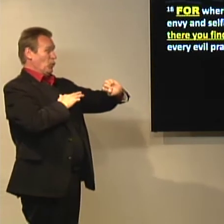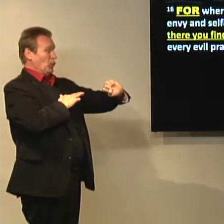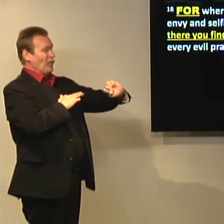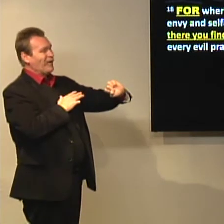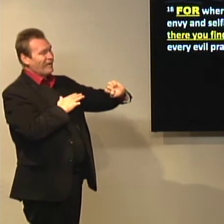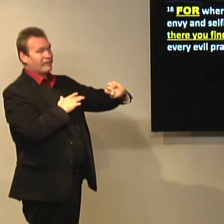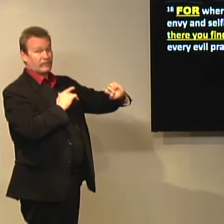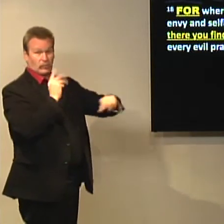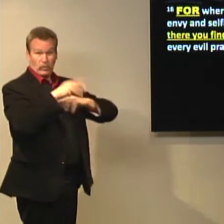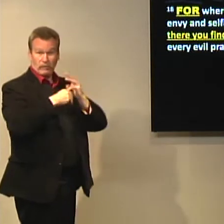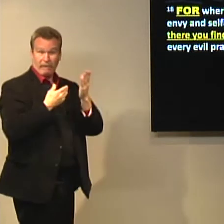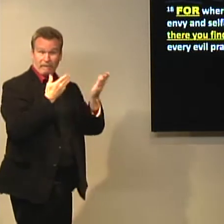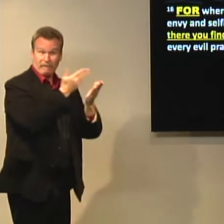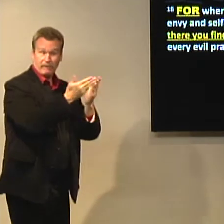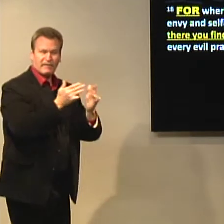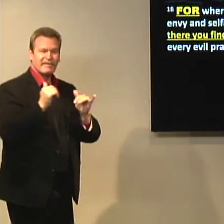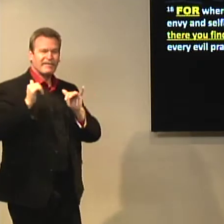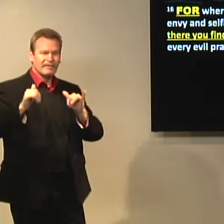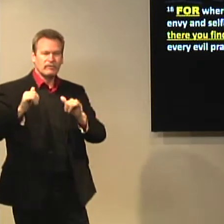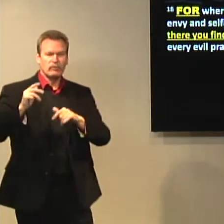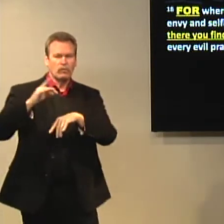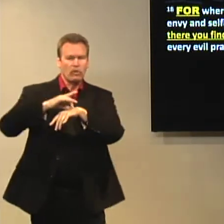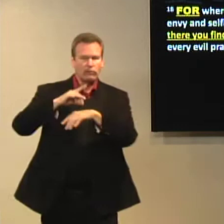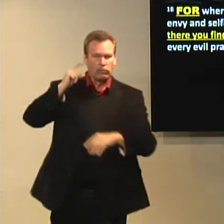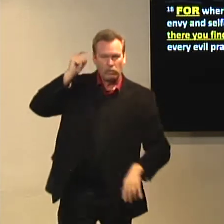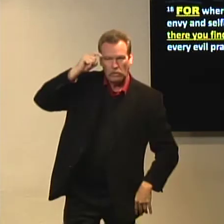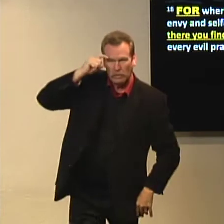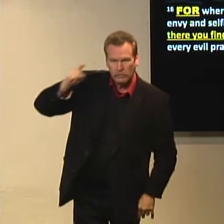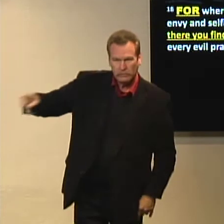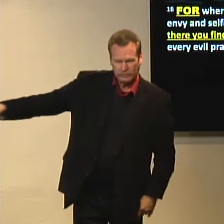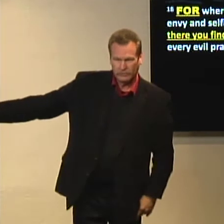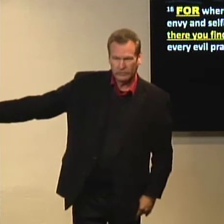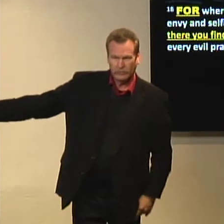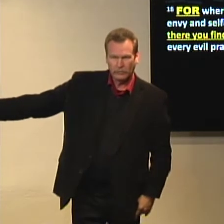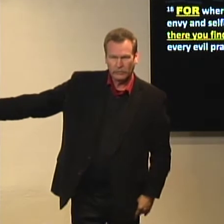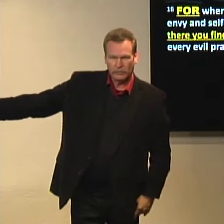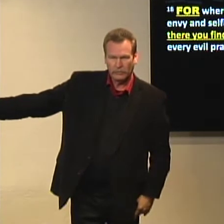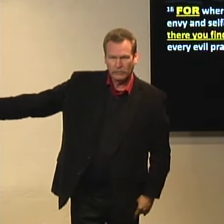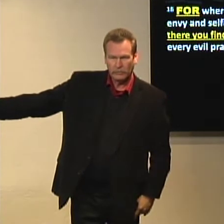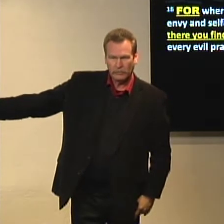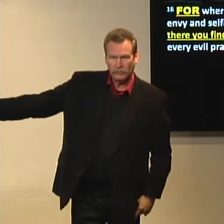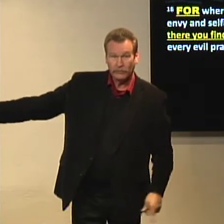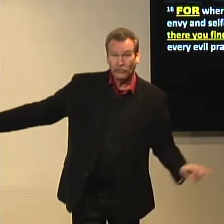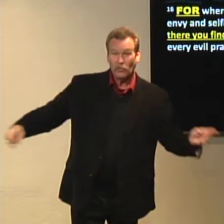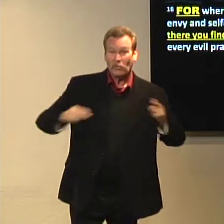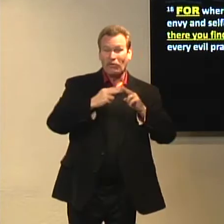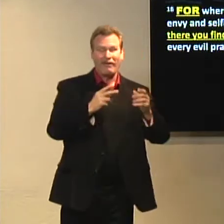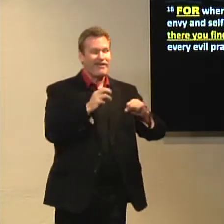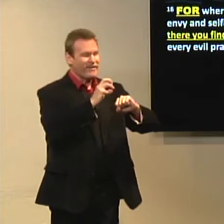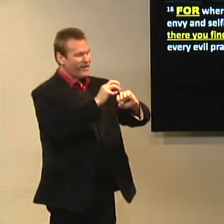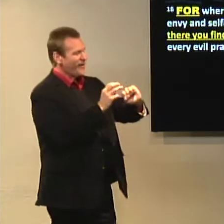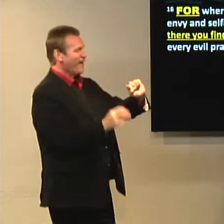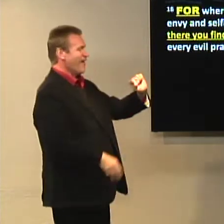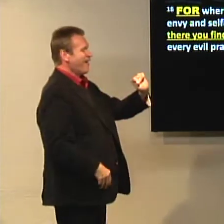eye out. It's just so great. These are all things that the world offers. This is all of what the world thinks is